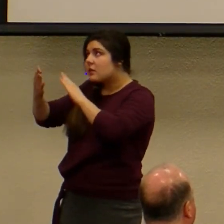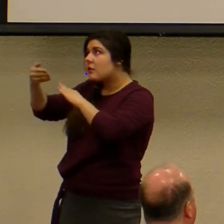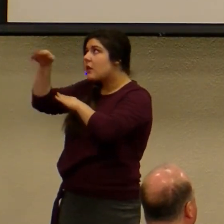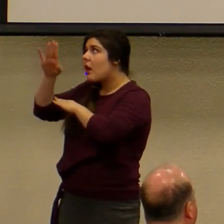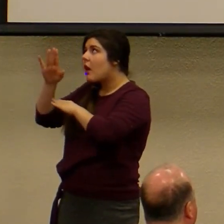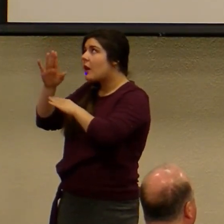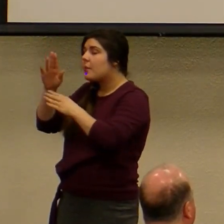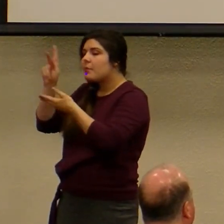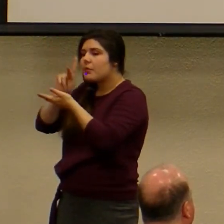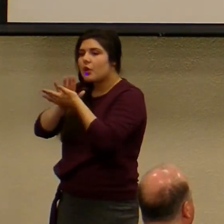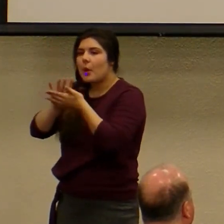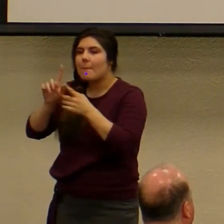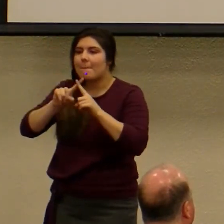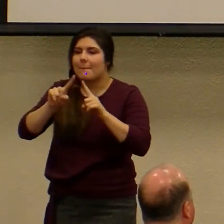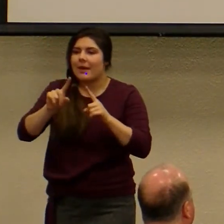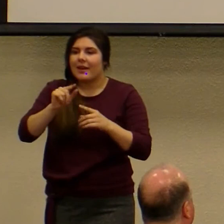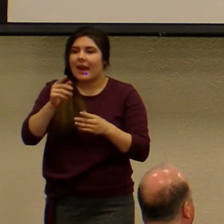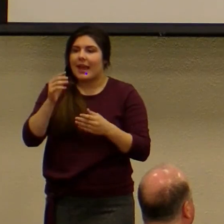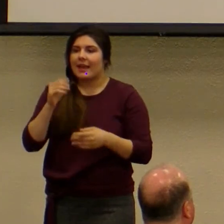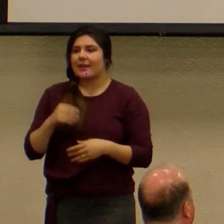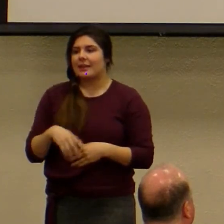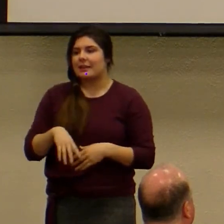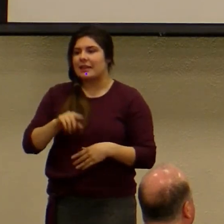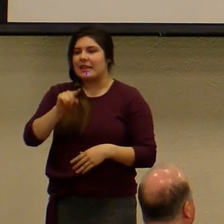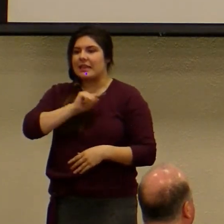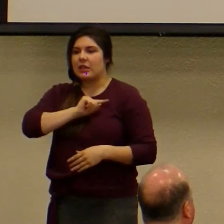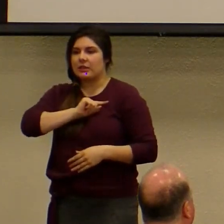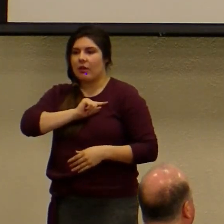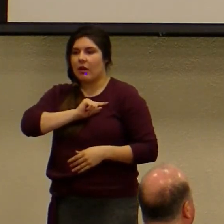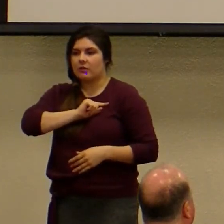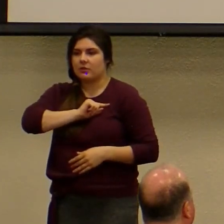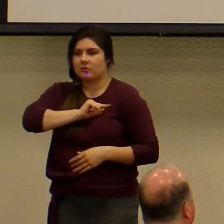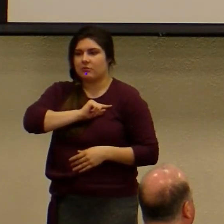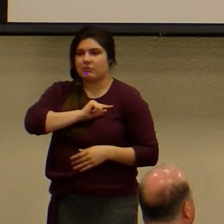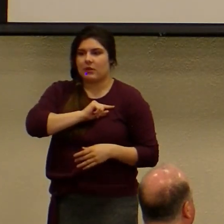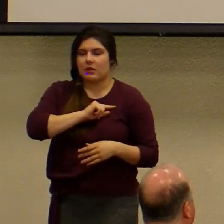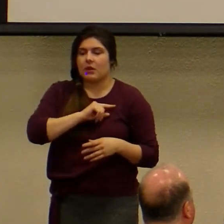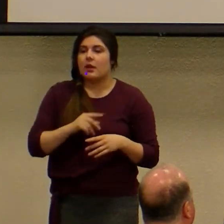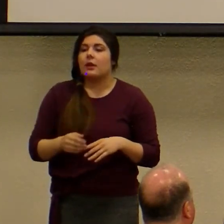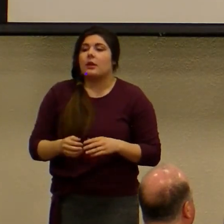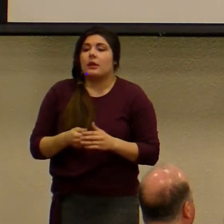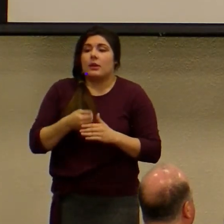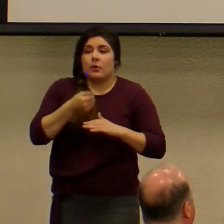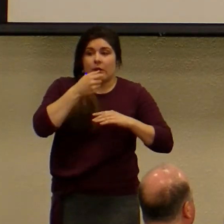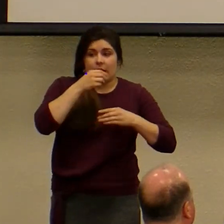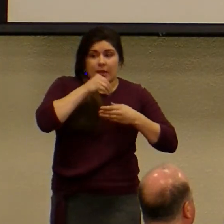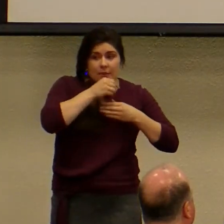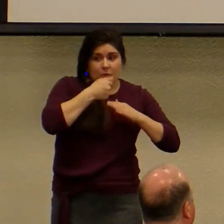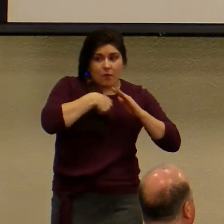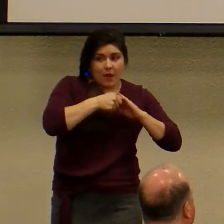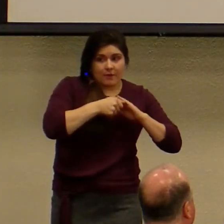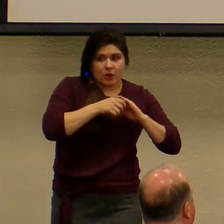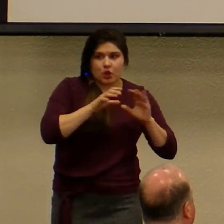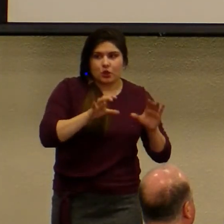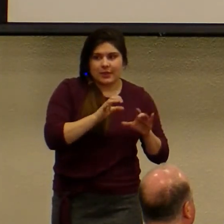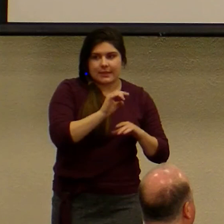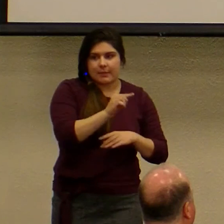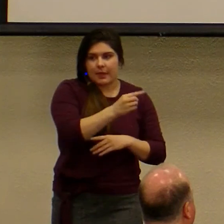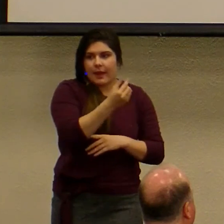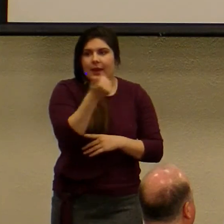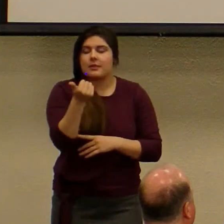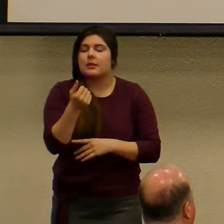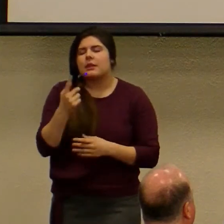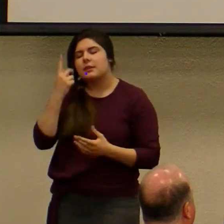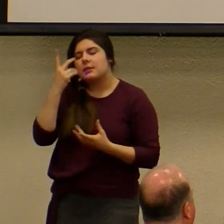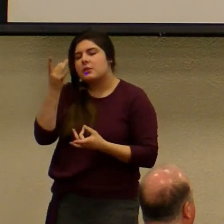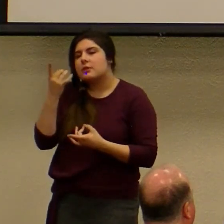will haunt you as you pose one way and privately you're doing something else. By the way, it's interesting that he will bring